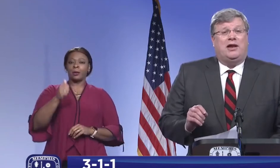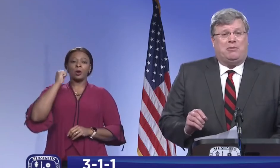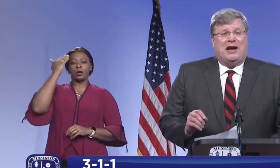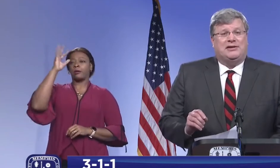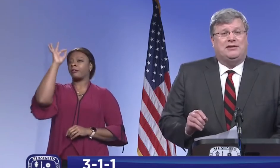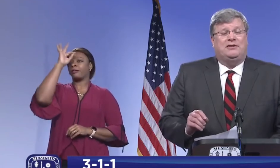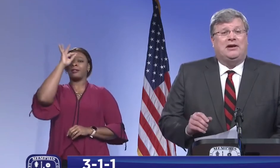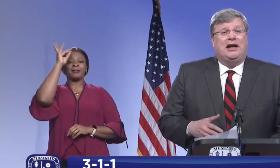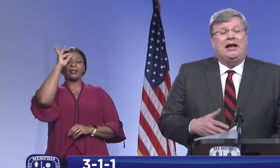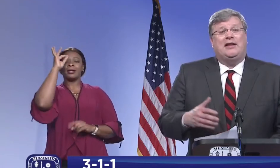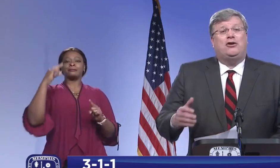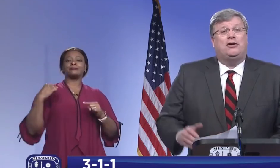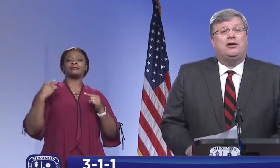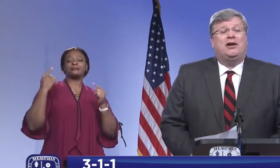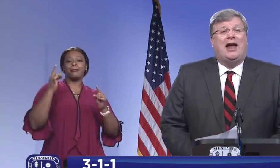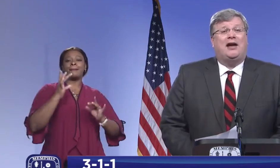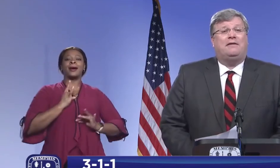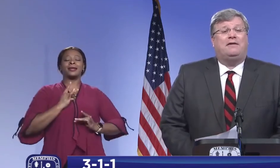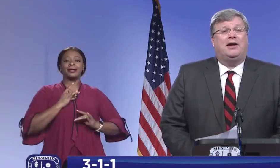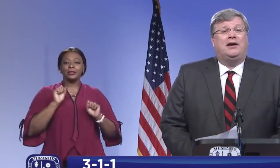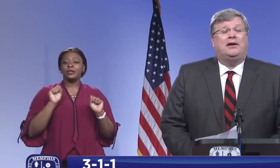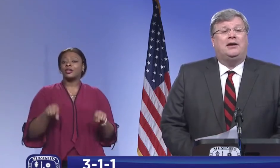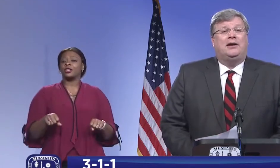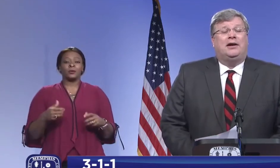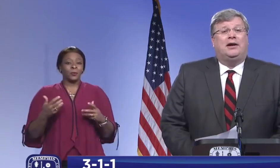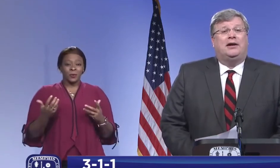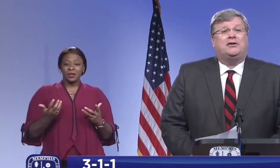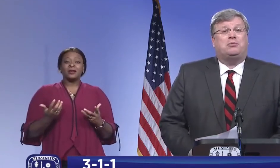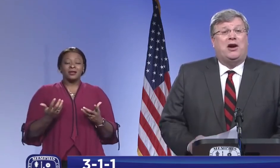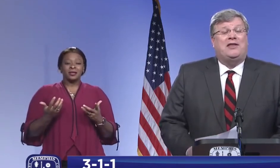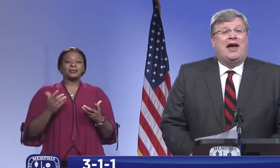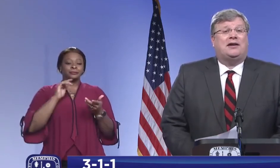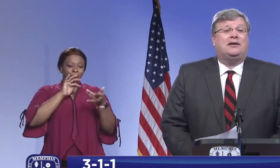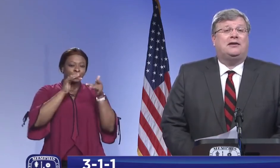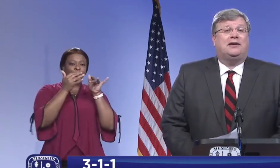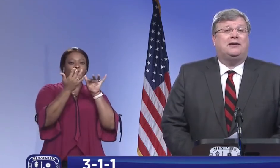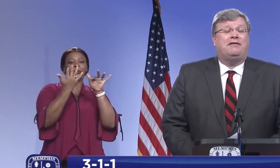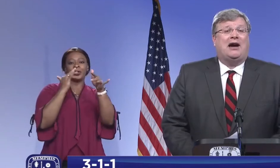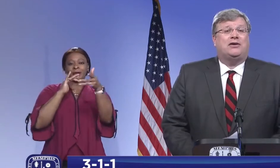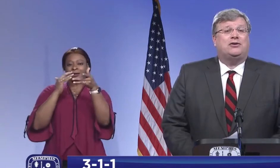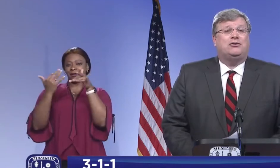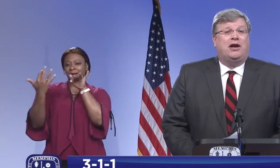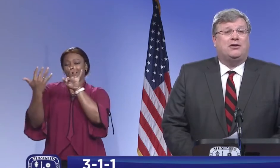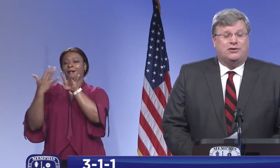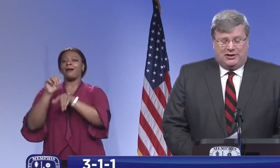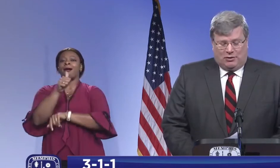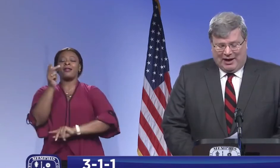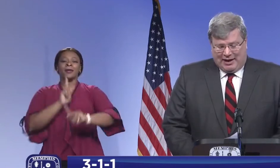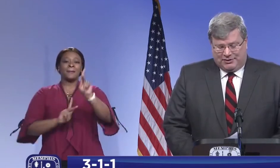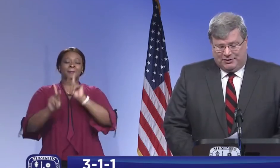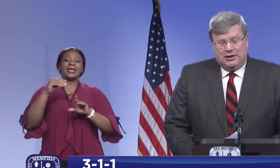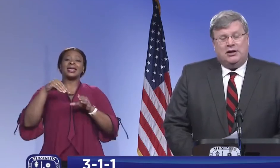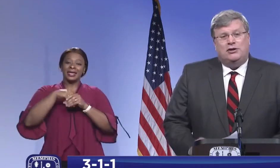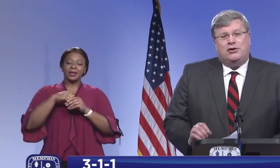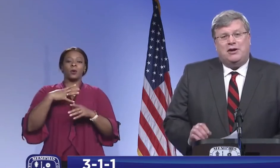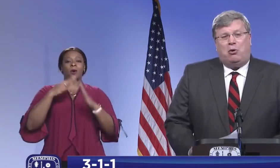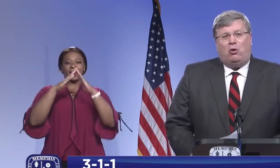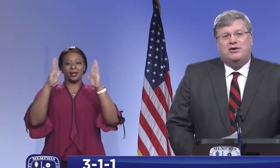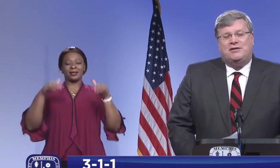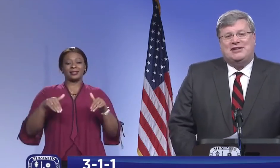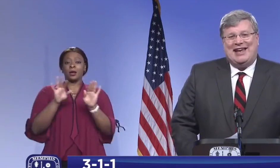they were positive, and they could have spread that virus to others in the White House. So